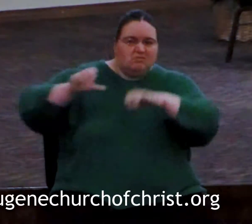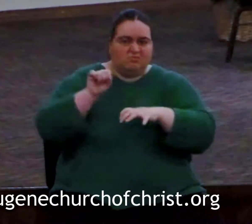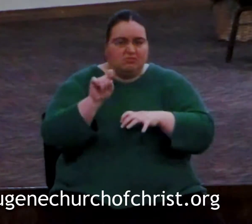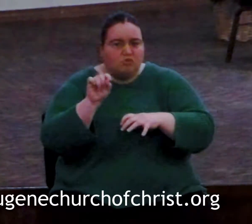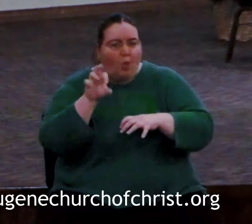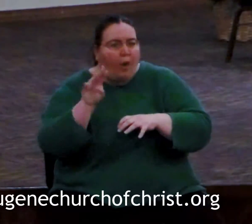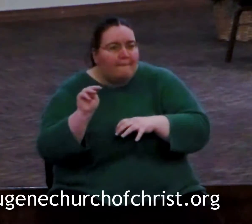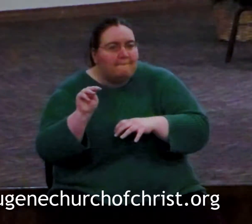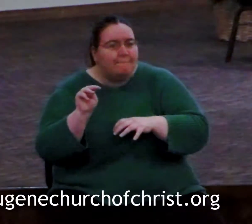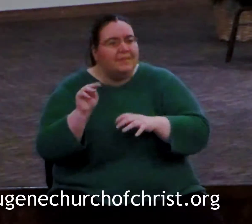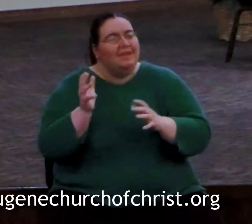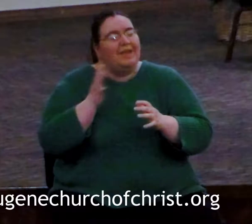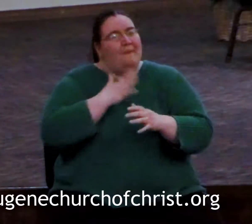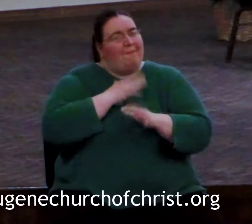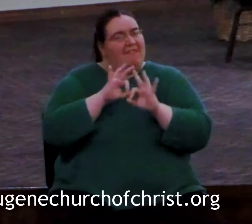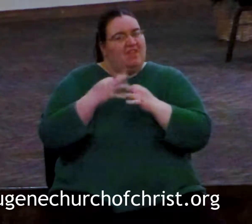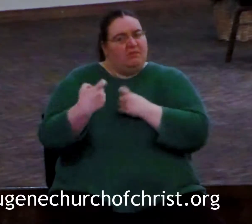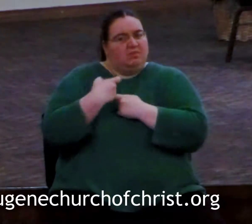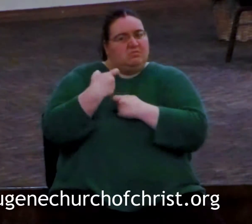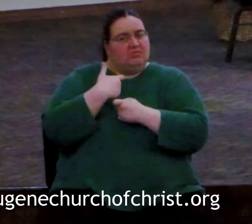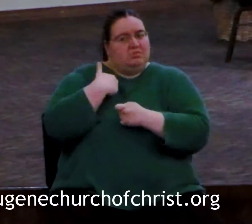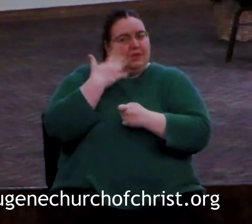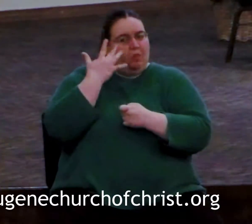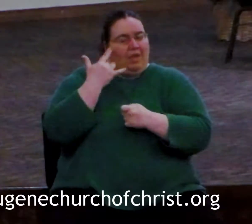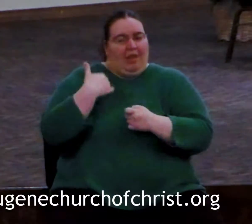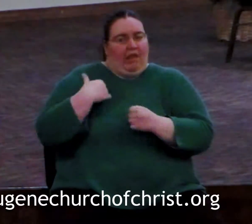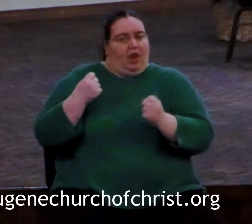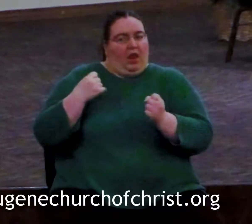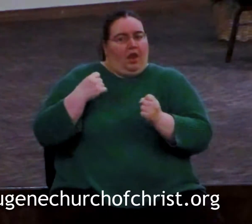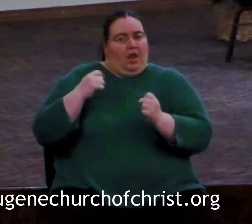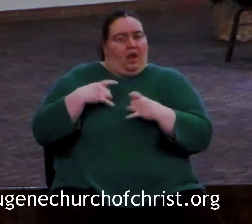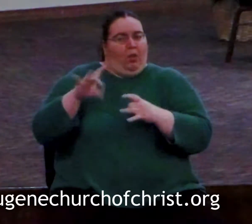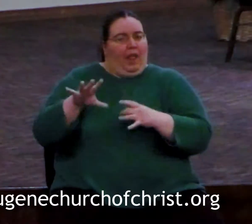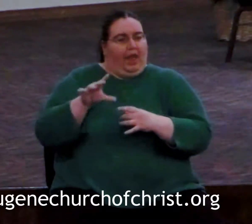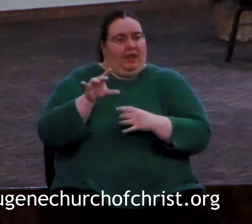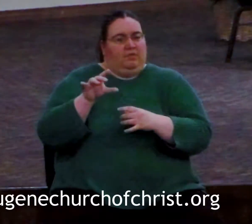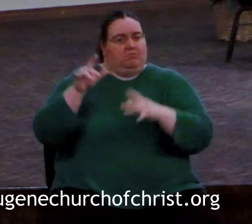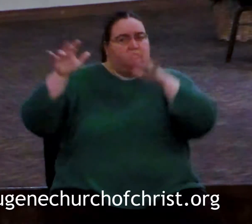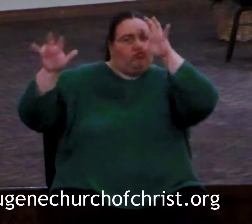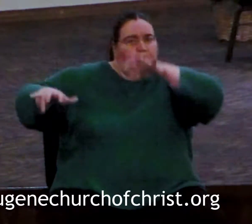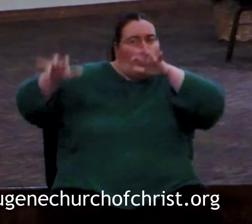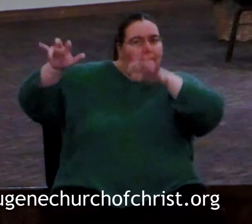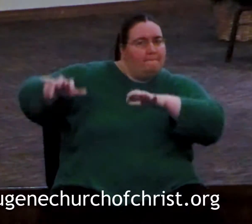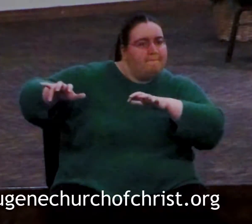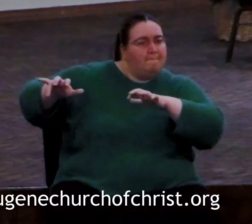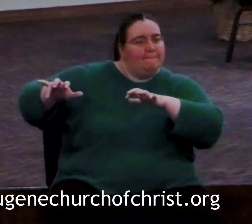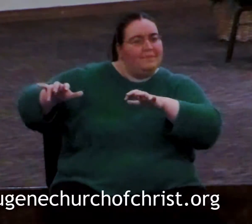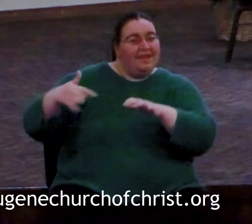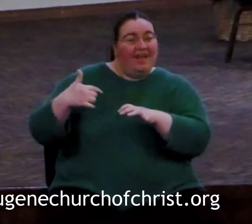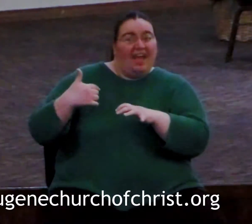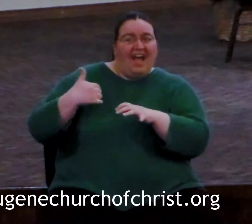bit. I am not comfortable in a storm. Lightning, although I'm fascinated by it, I want it to stay